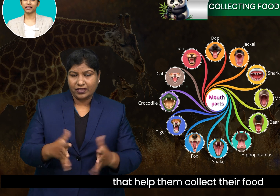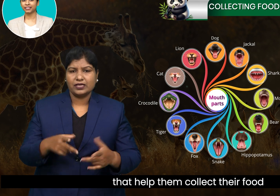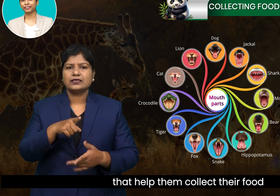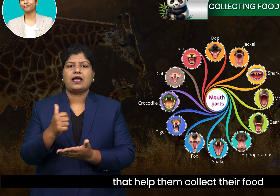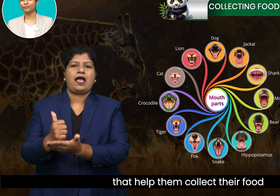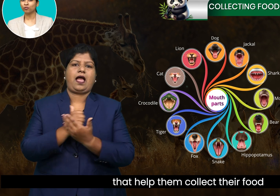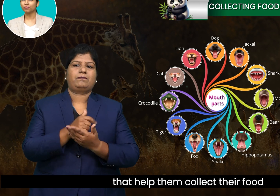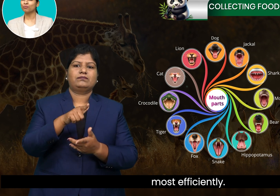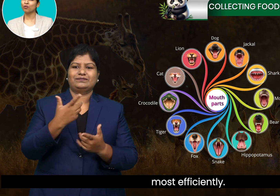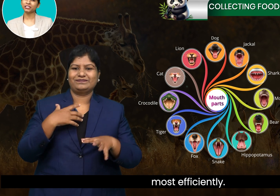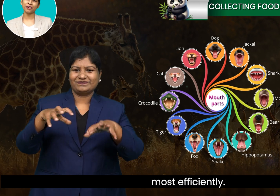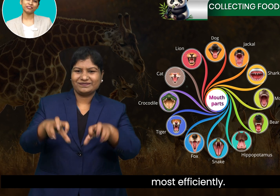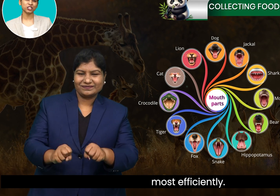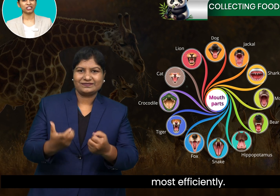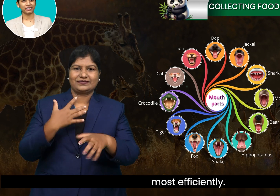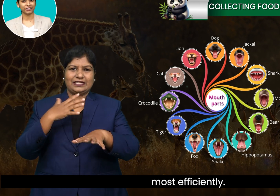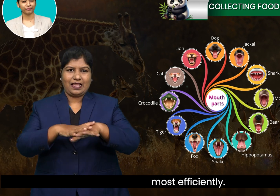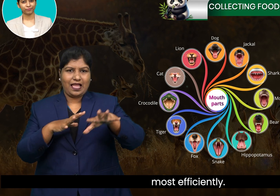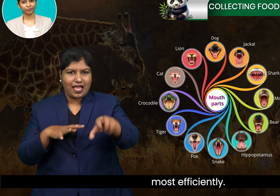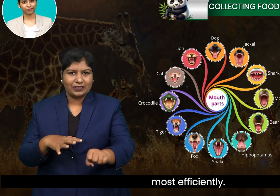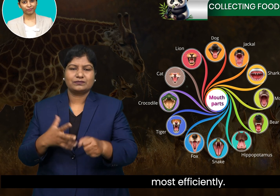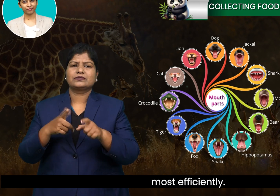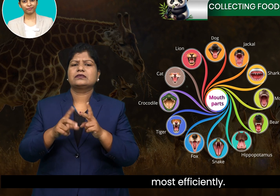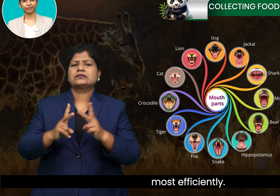them collect their food most efficiently.